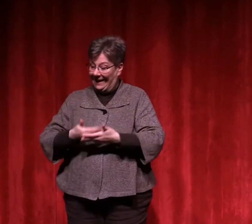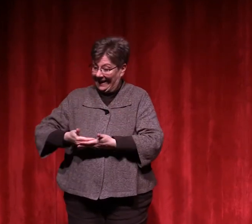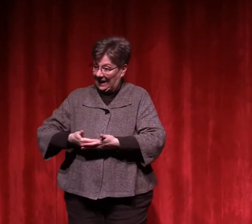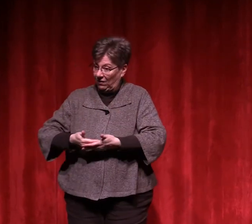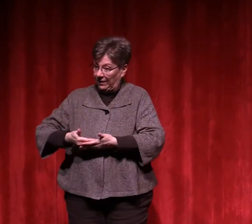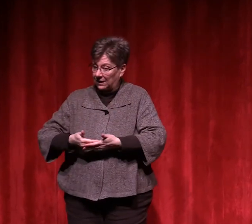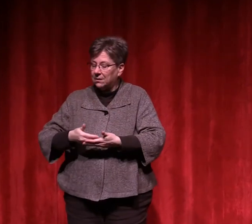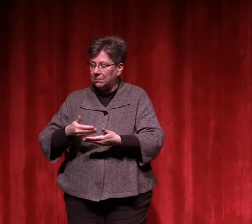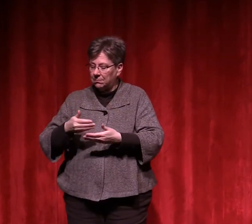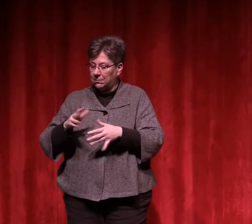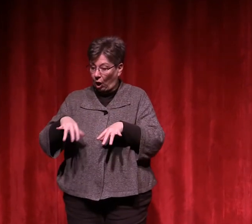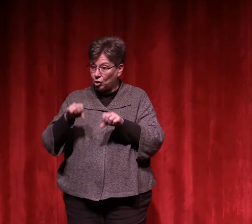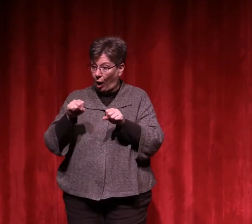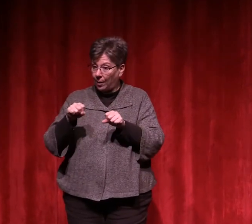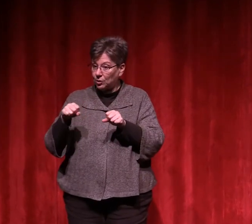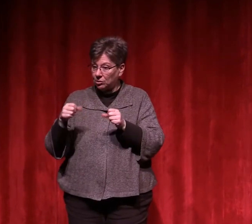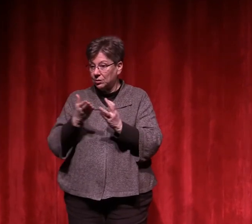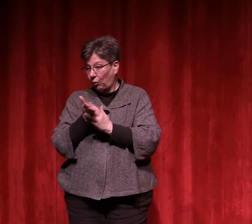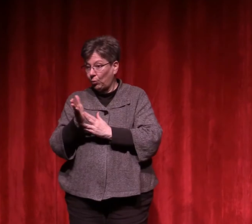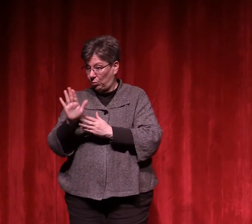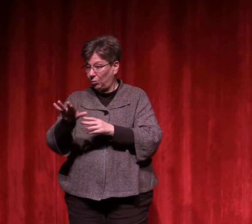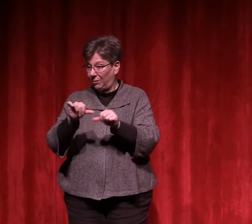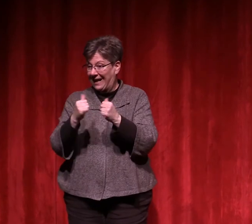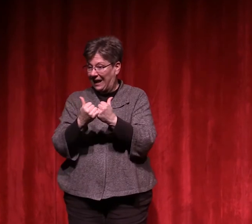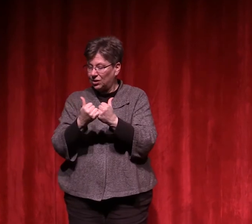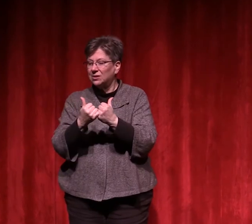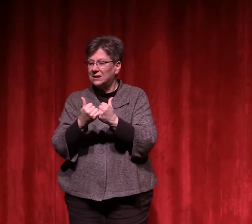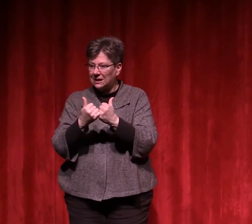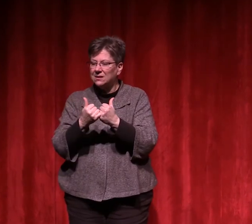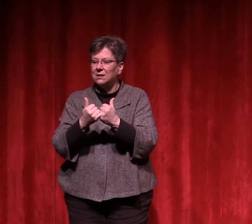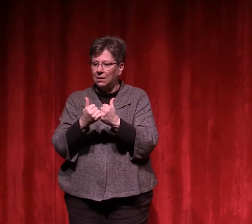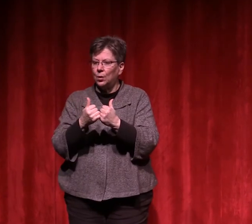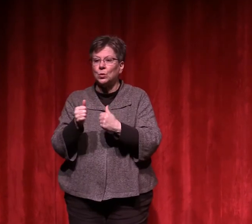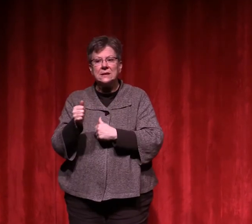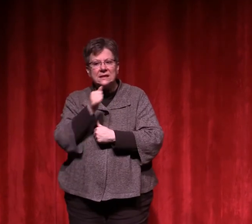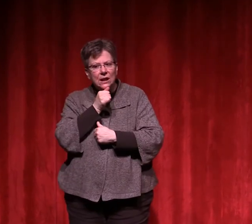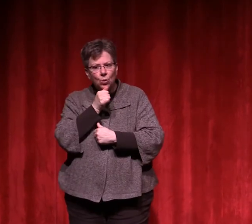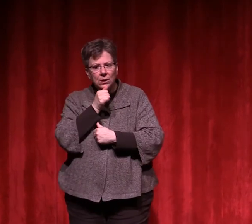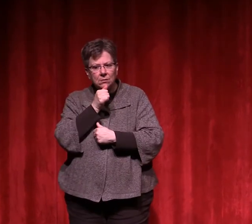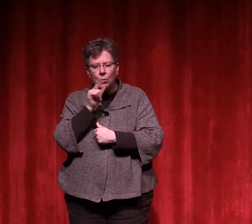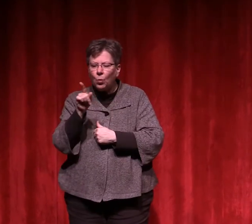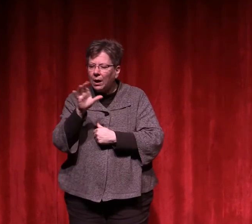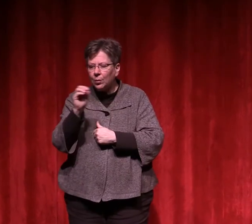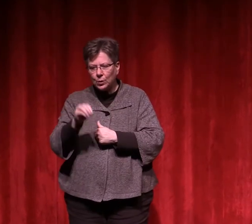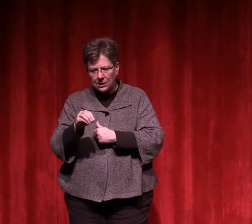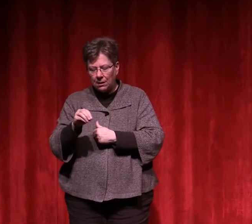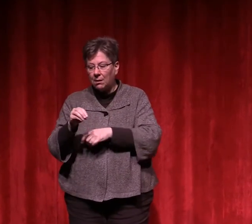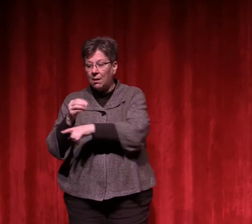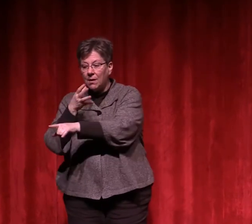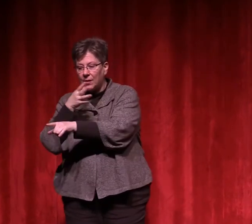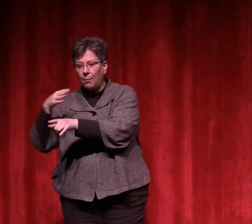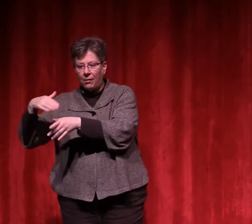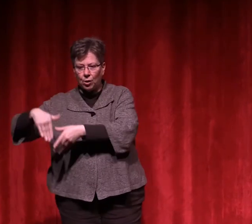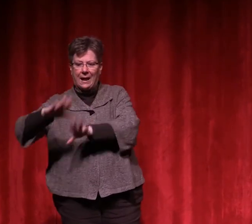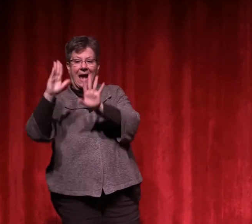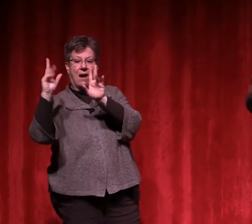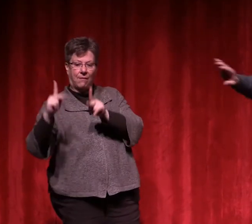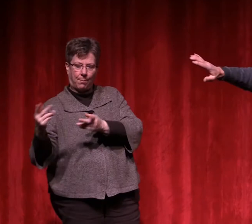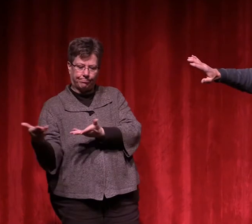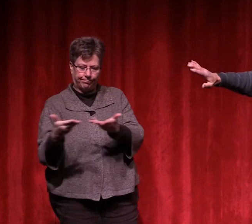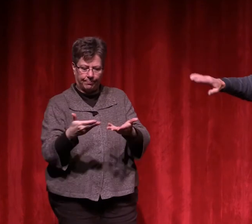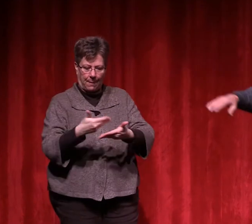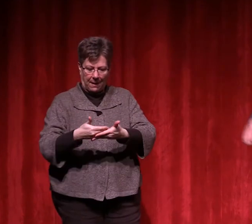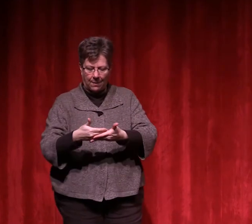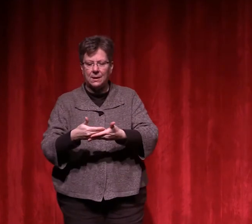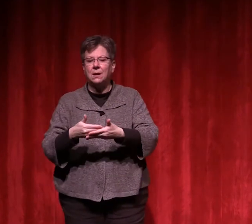through institutional adoption agencies were totally secret. The mother gave up her child to the agency. The